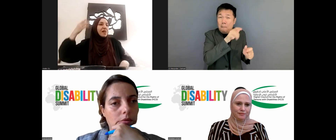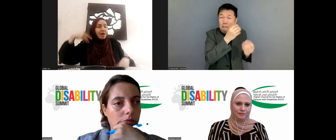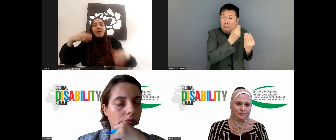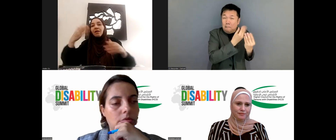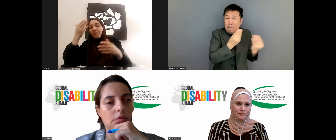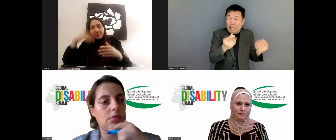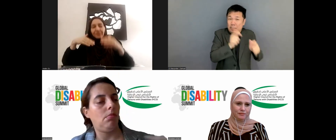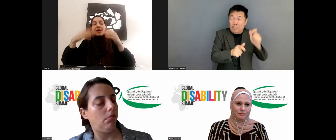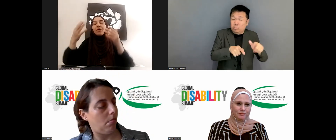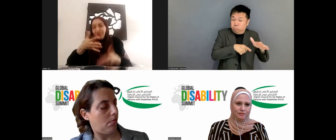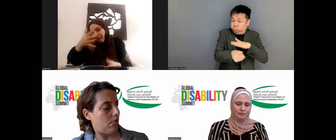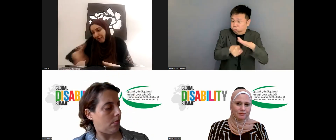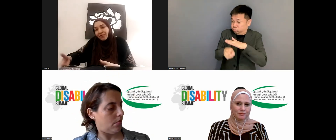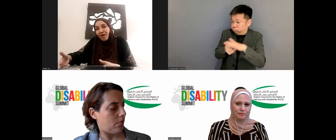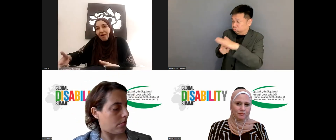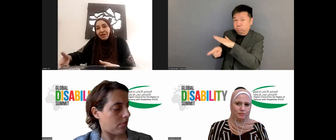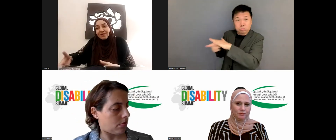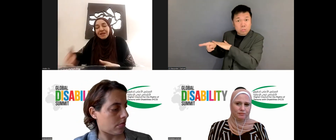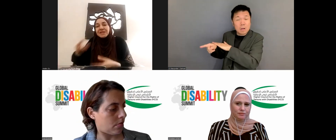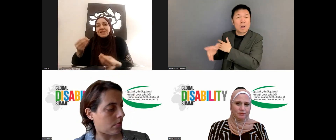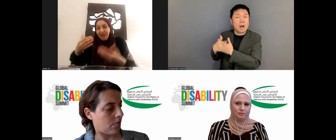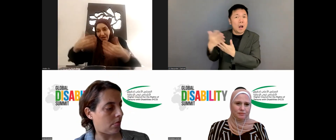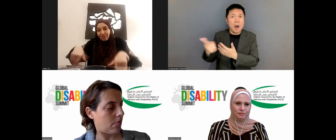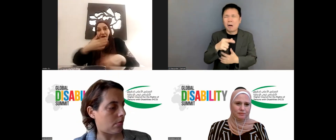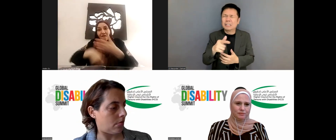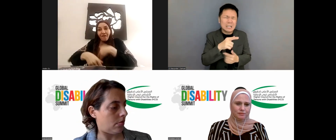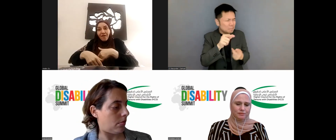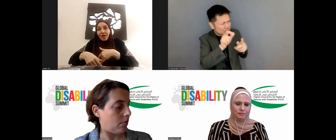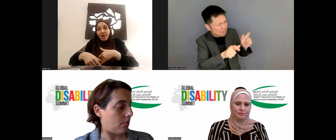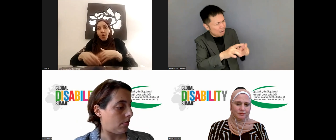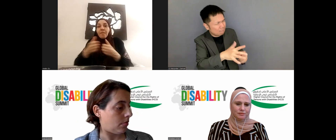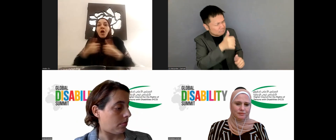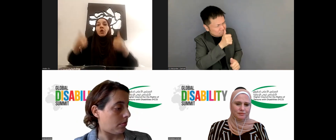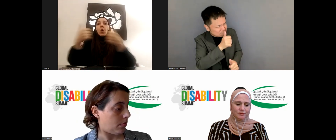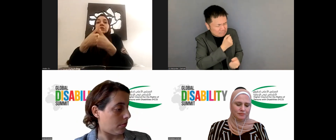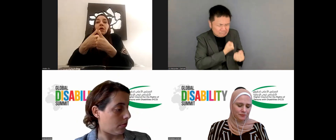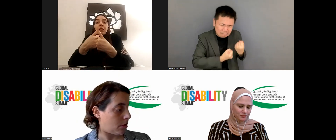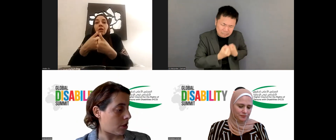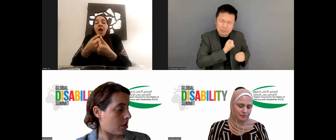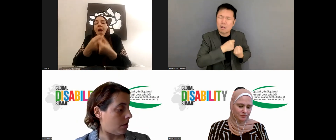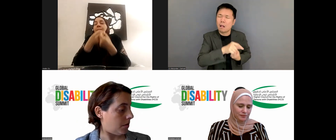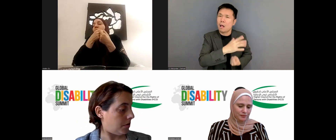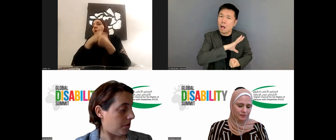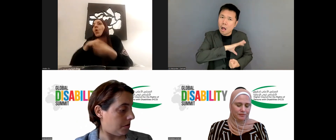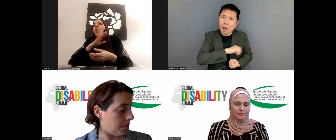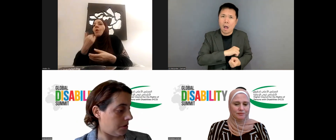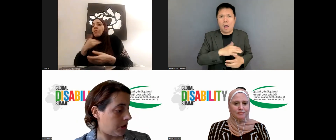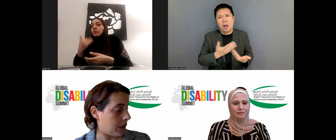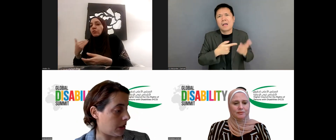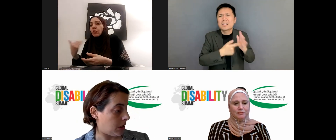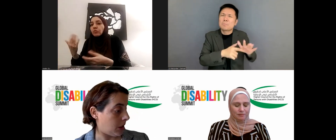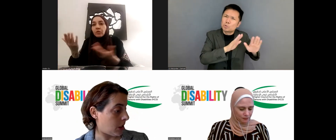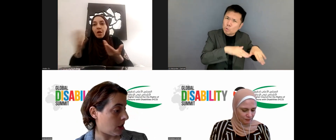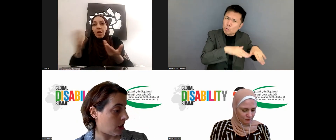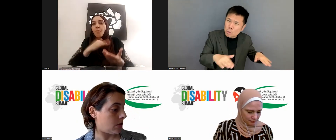displaced people, with the people who are suffering in Gaza. We have lots of children who